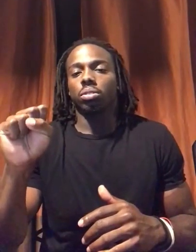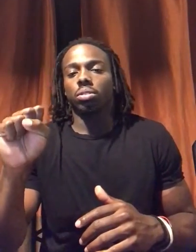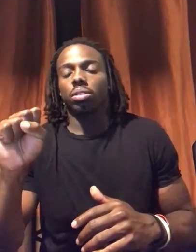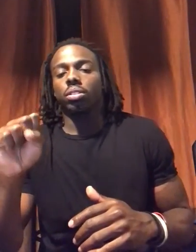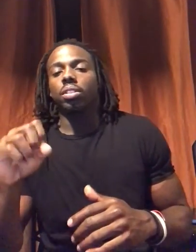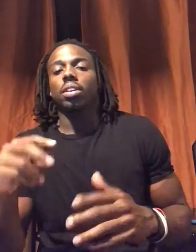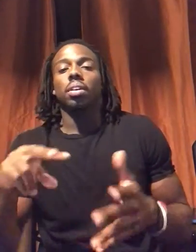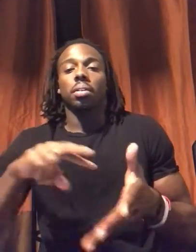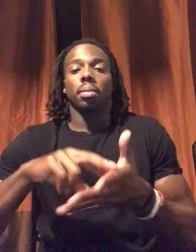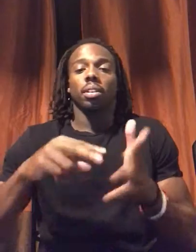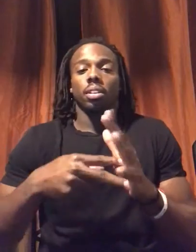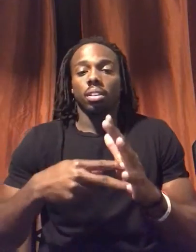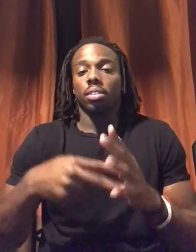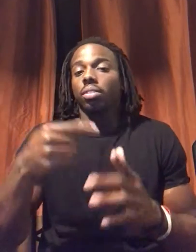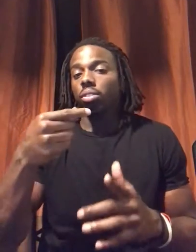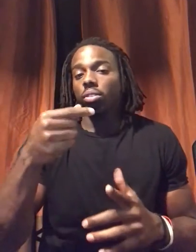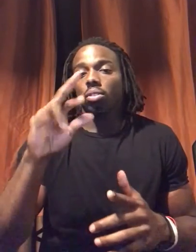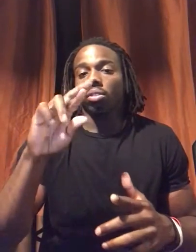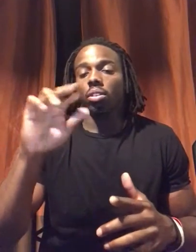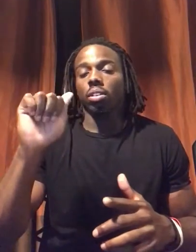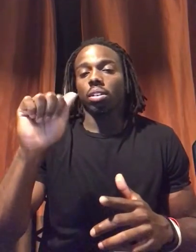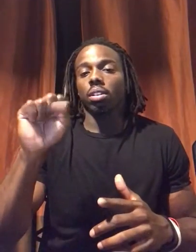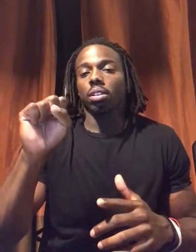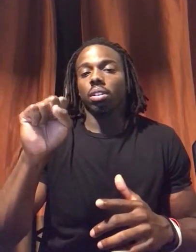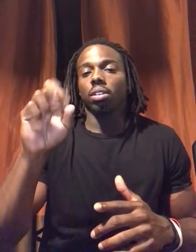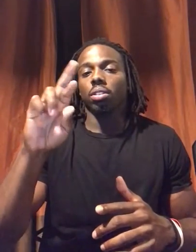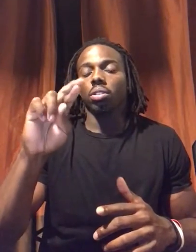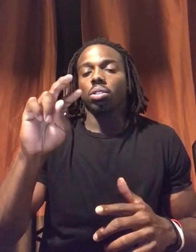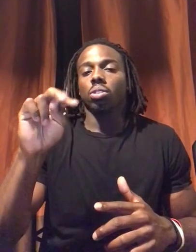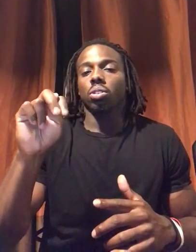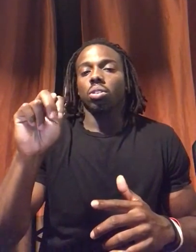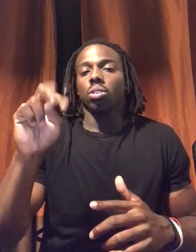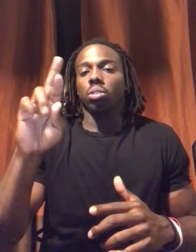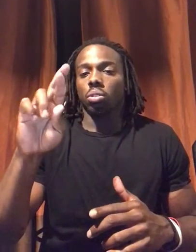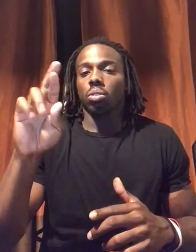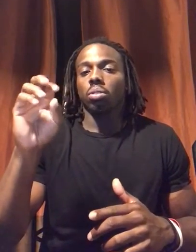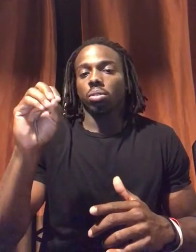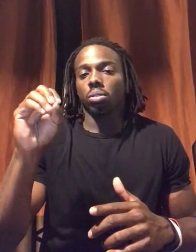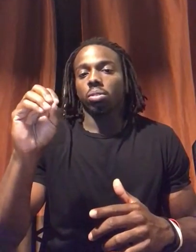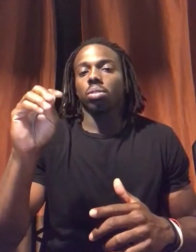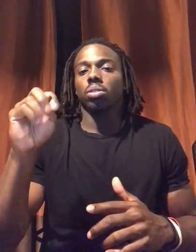I feel you over here.